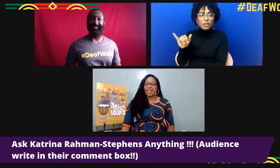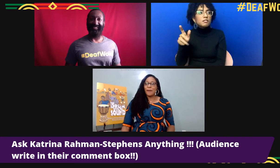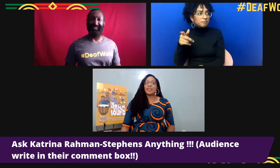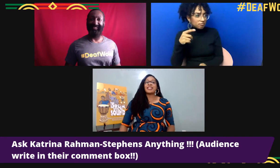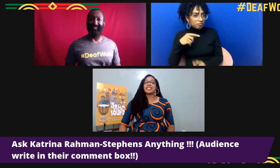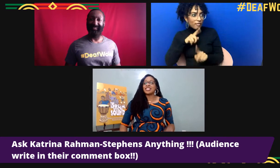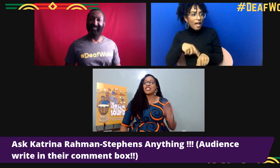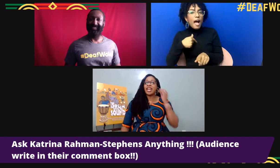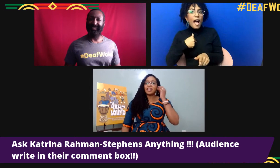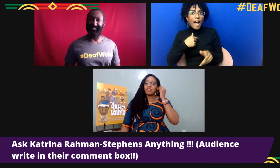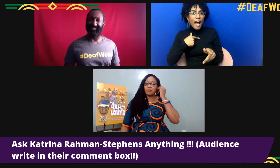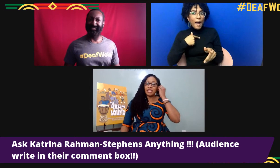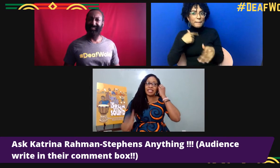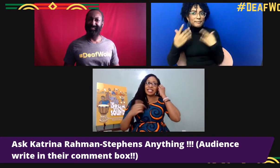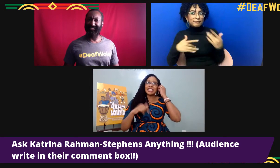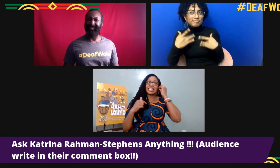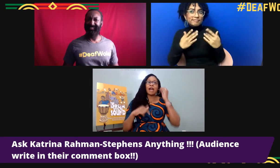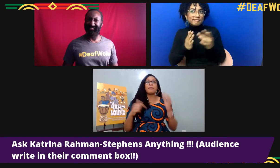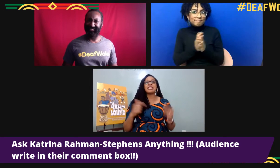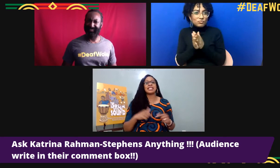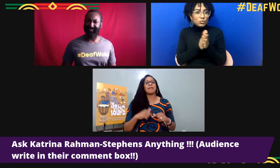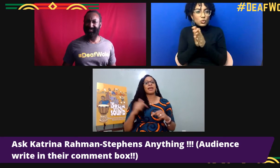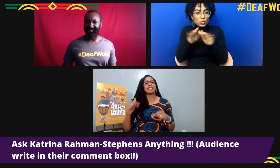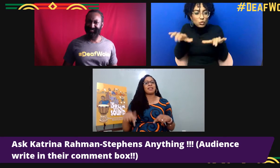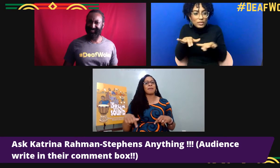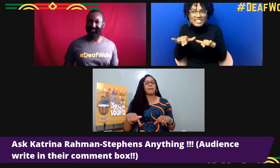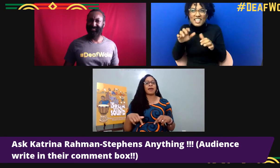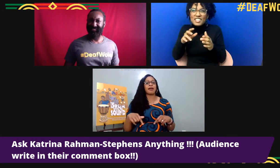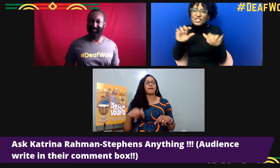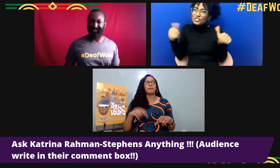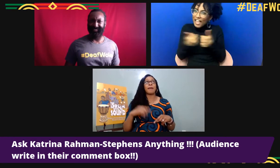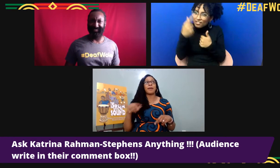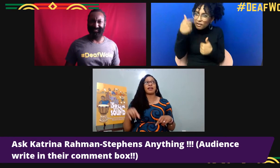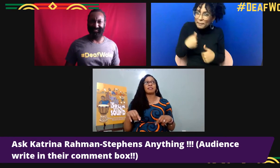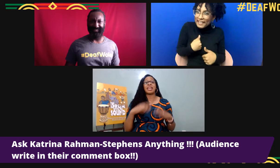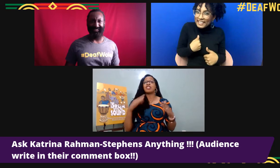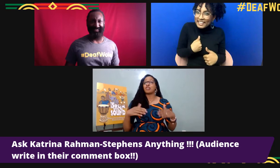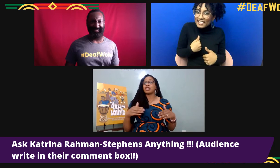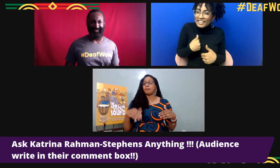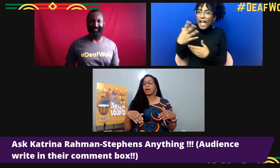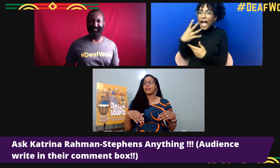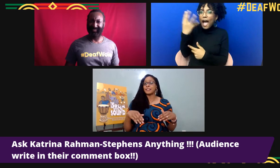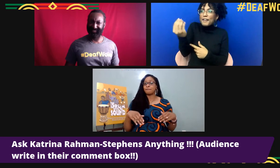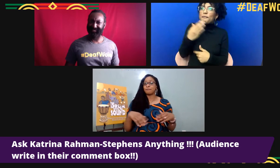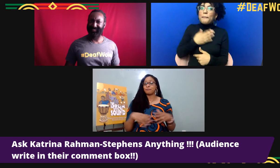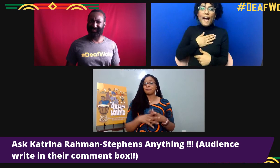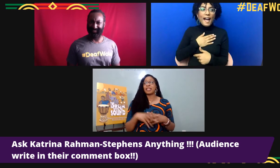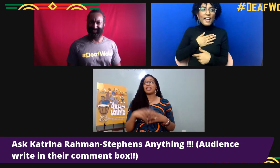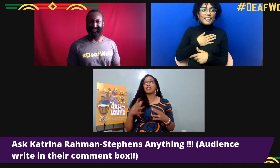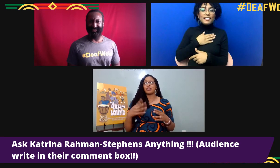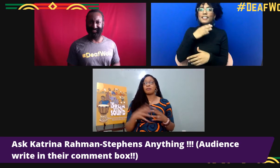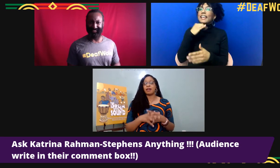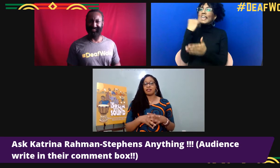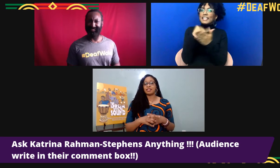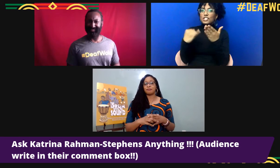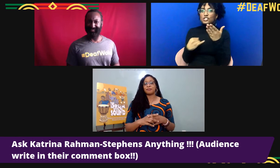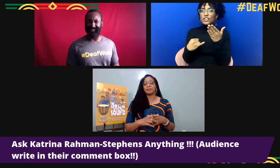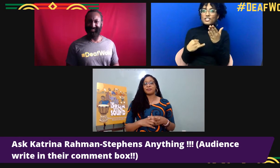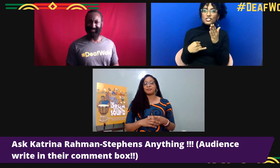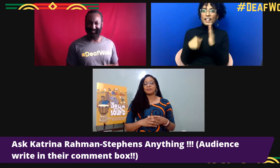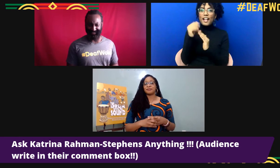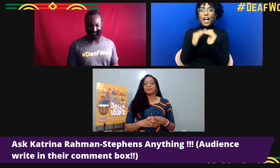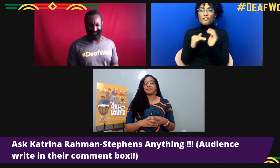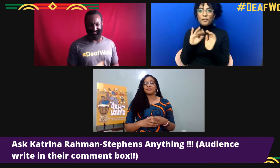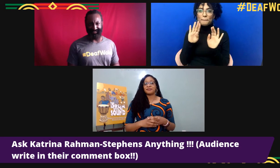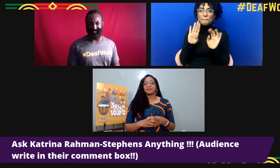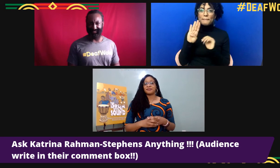this because it's a challenge for me. It's allowed me to step outside of my illustration box, my illustrator box.